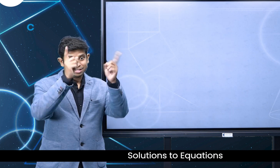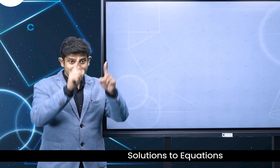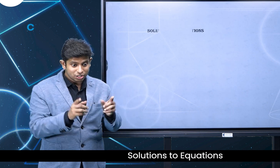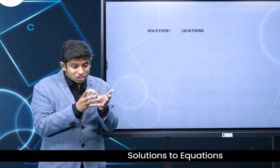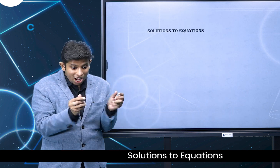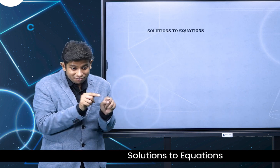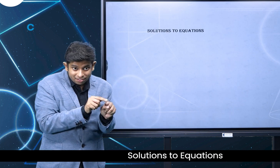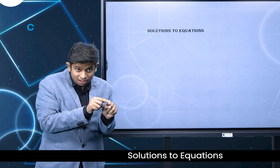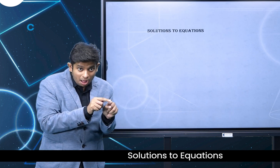Solutions to equations.